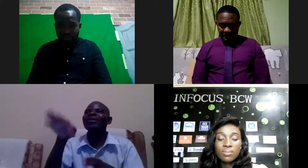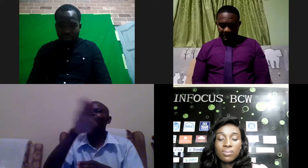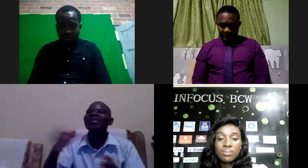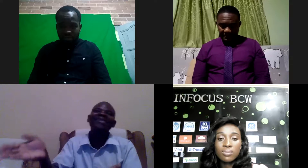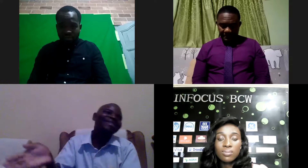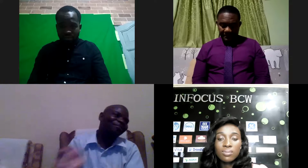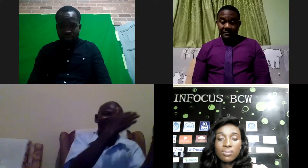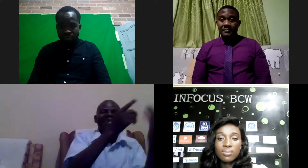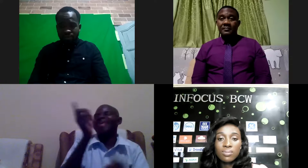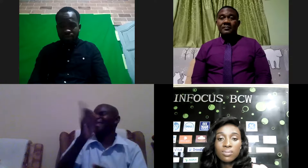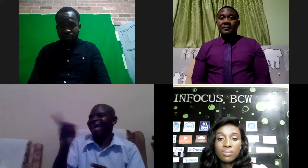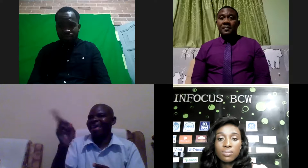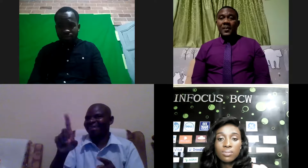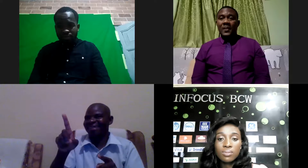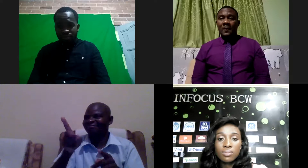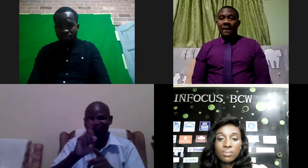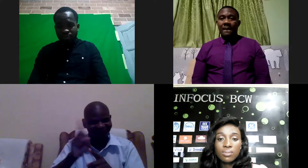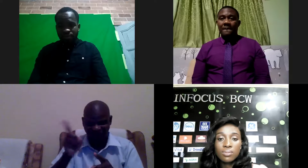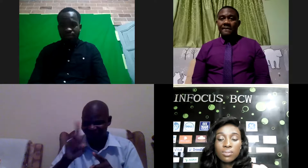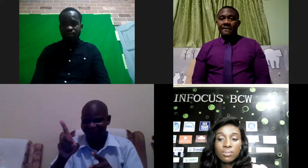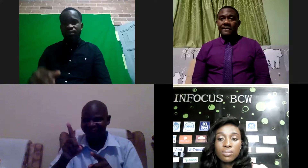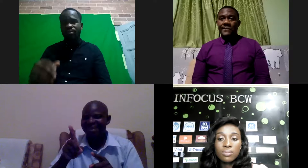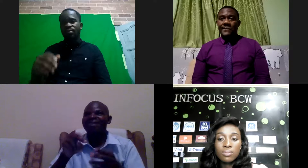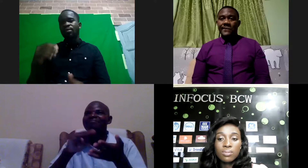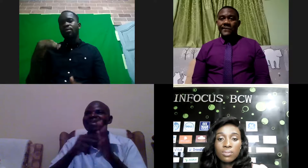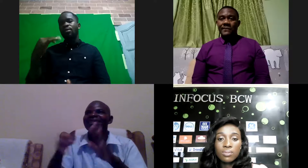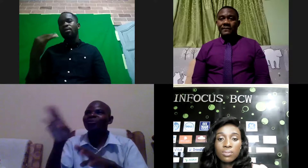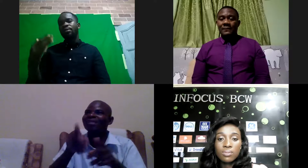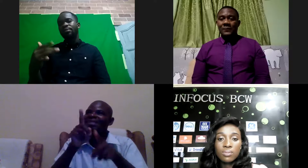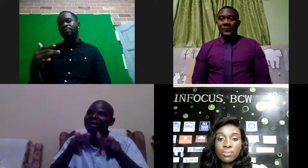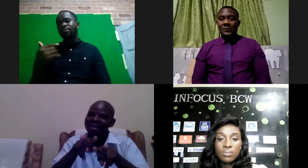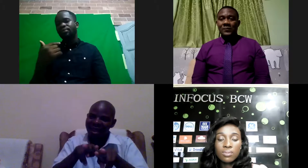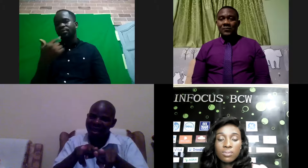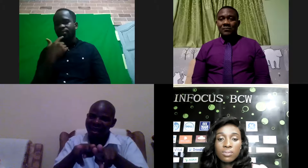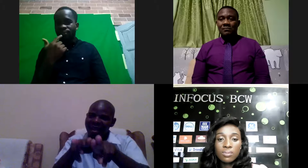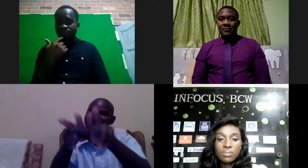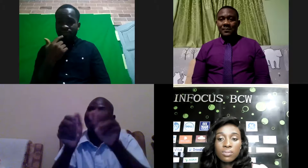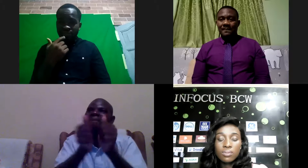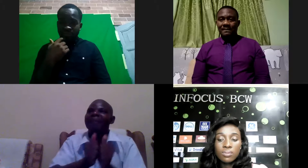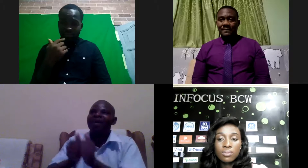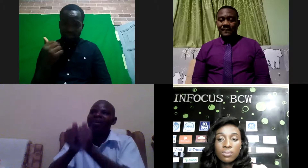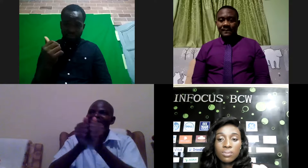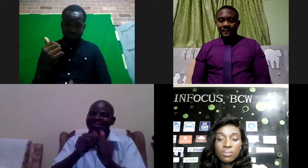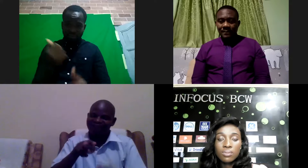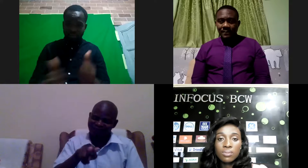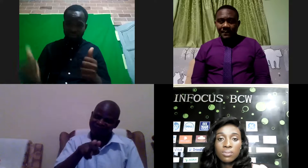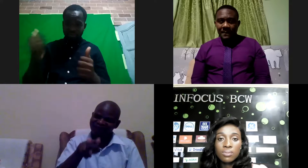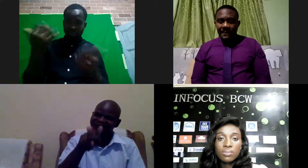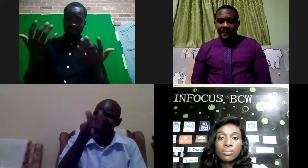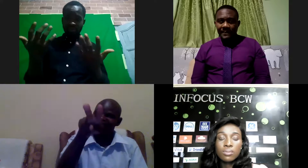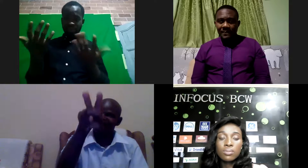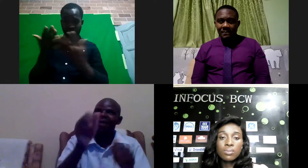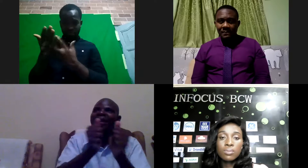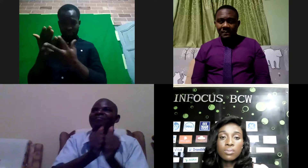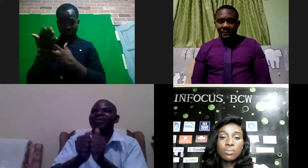Yeah, I can say that for each and every person to be assessed, I think even